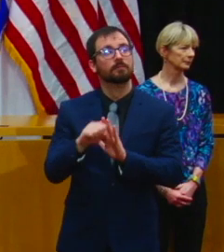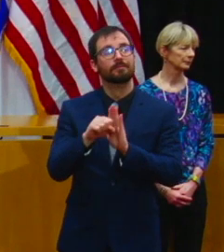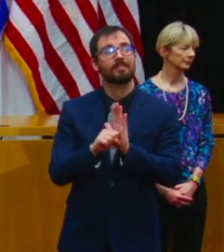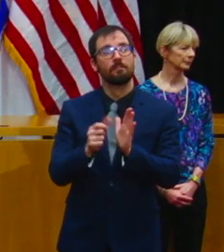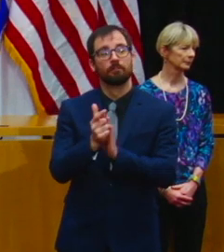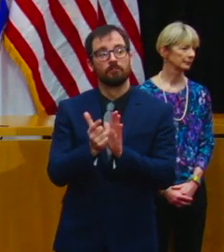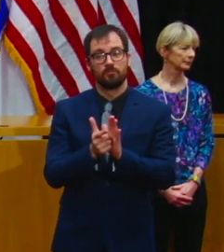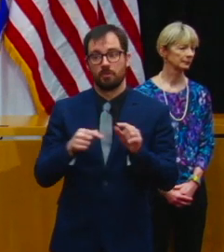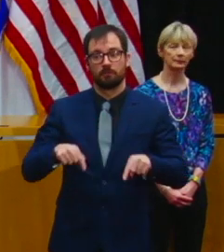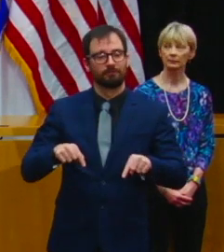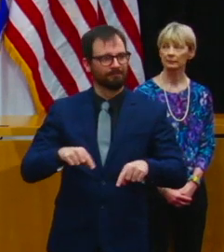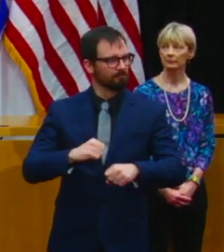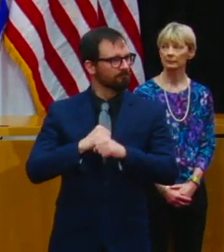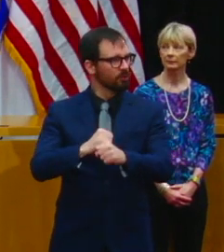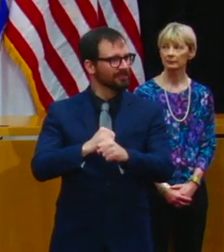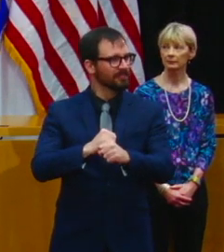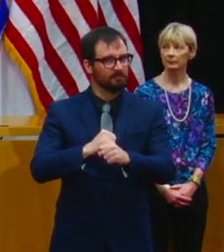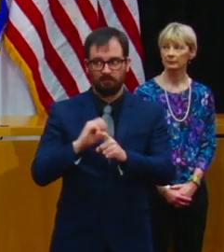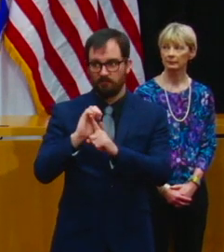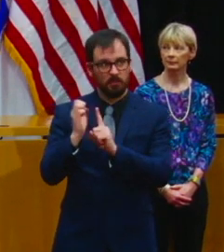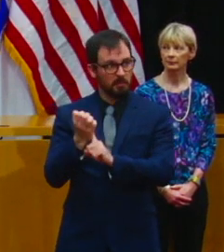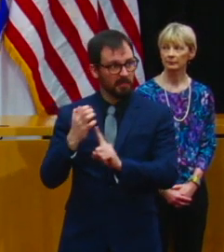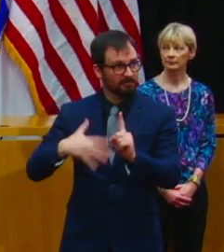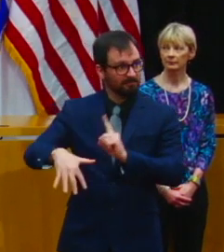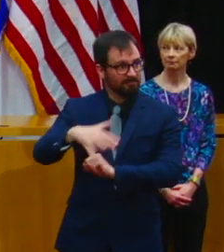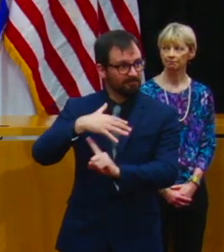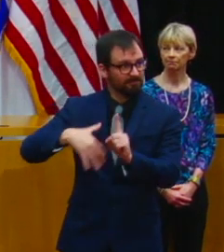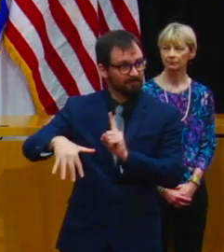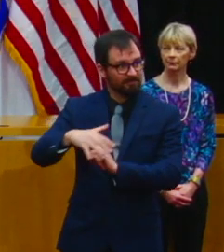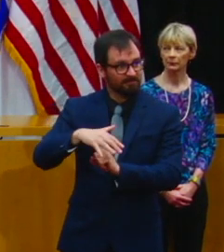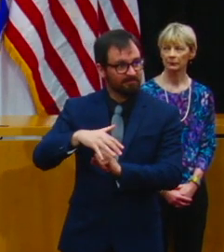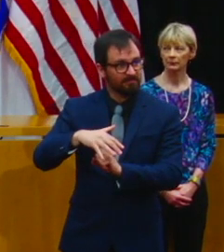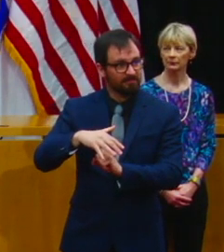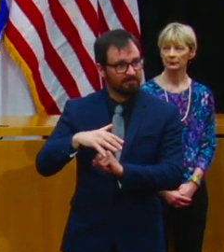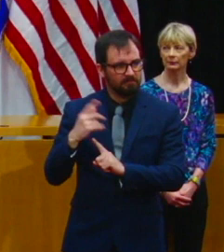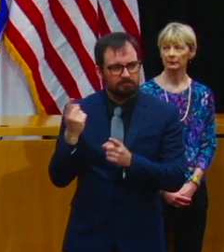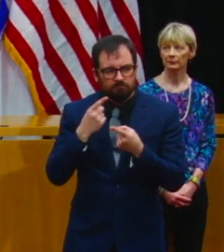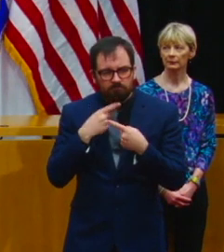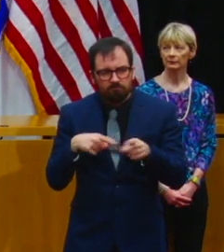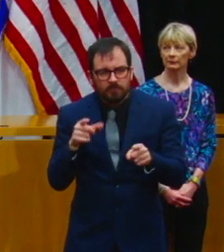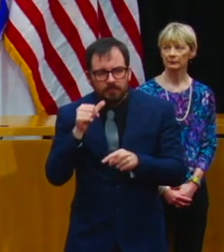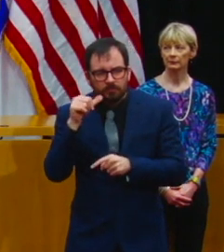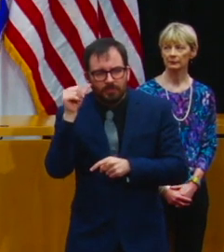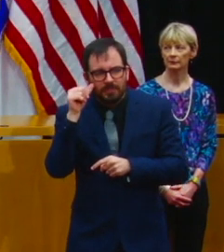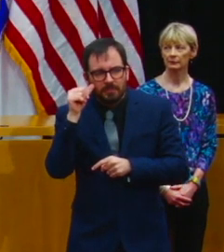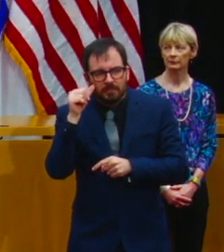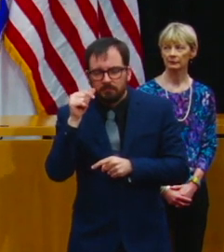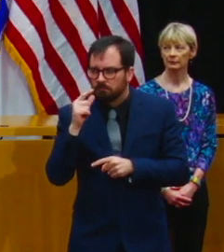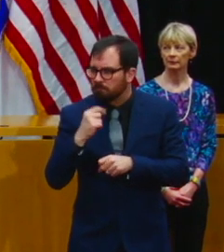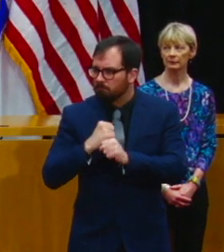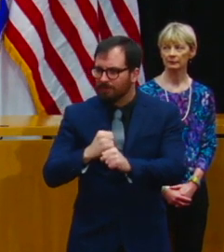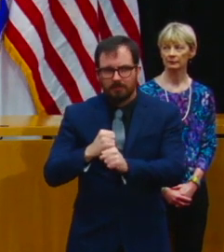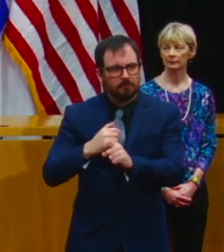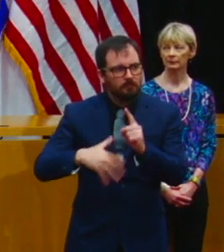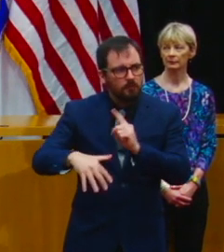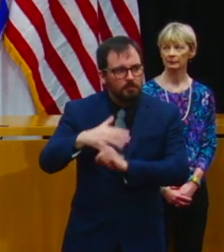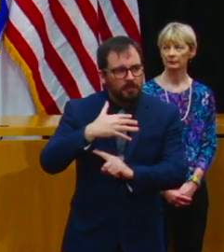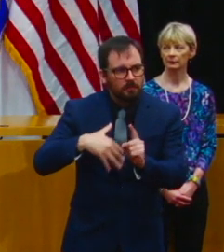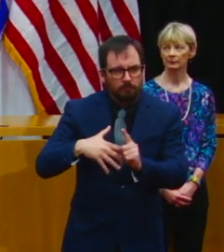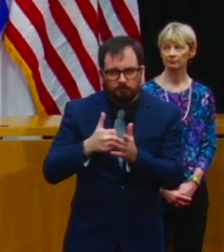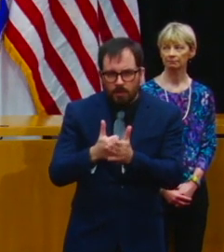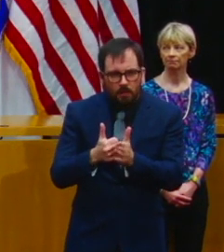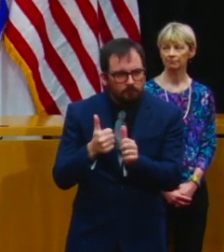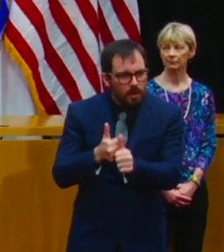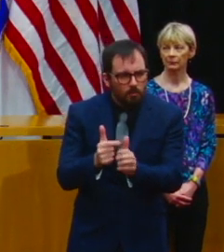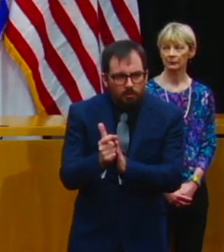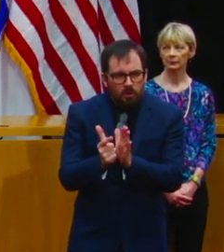eases up. So that announcement came out kind of late yesterday, and we've asked our folks to give us guidance on that. I don't have that guidance